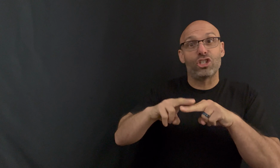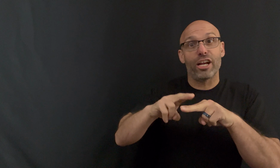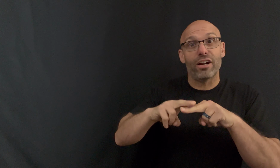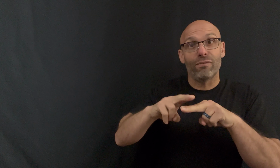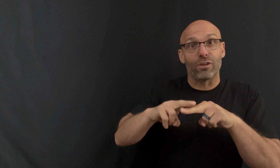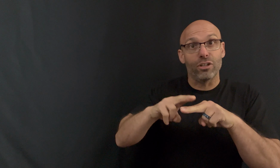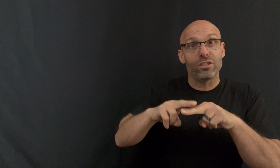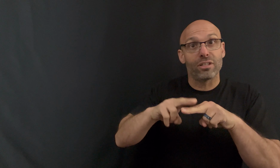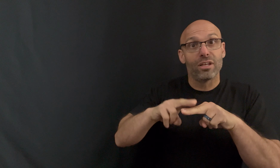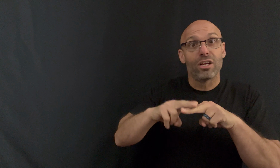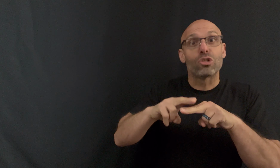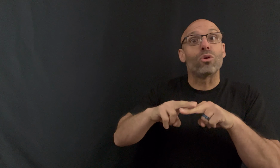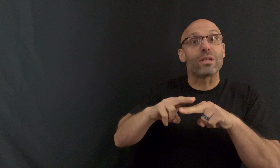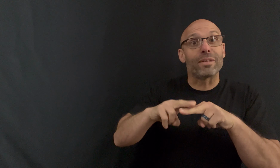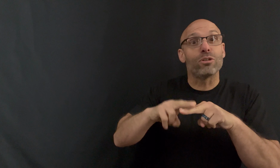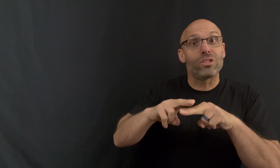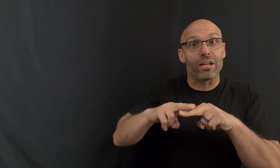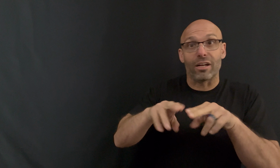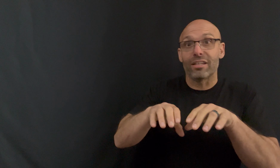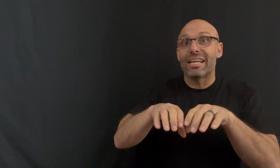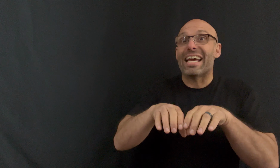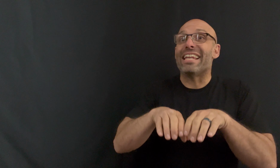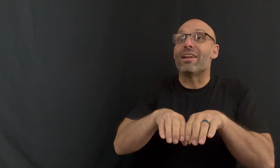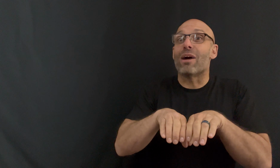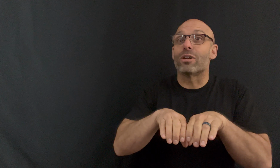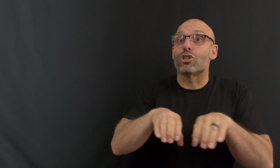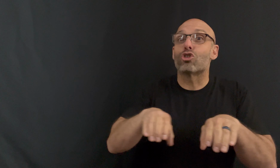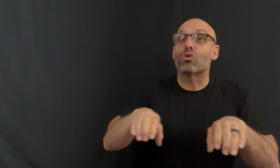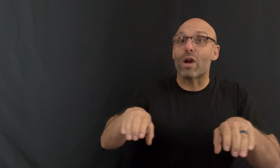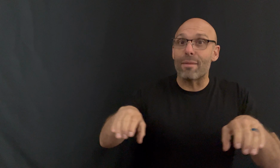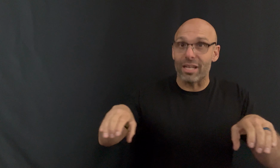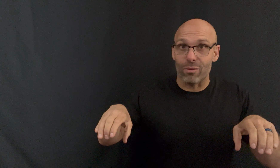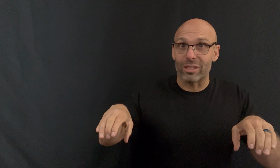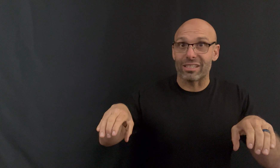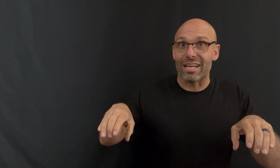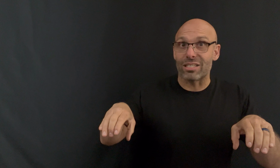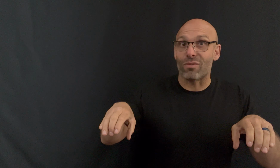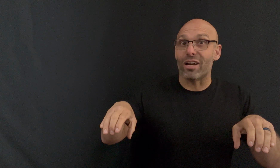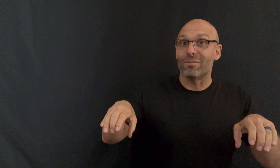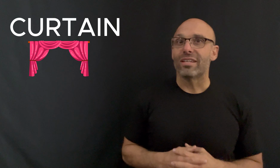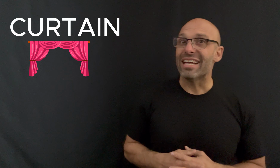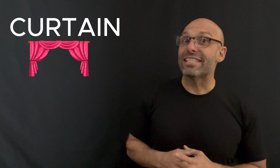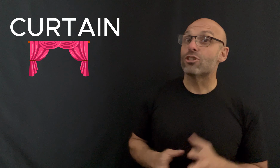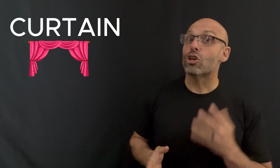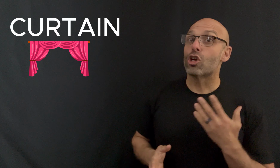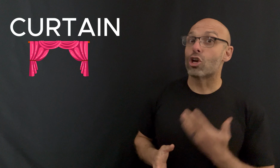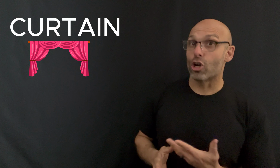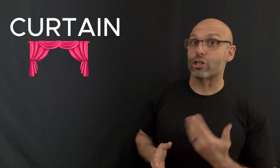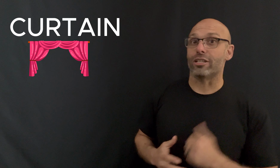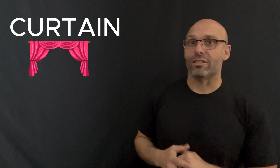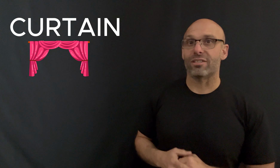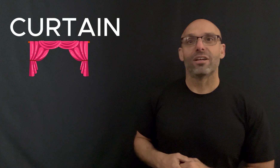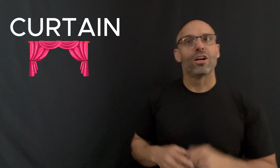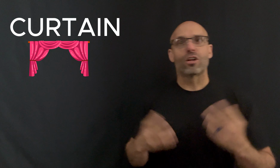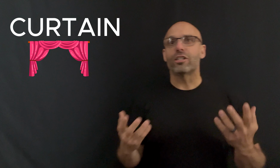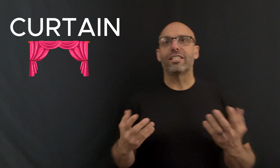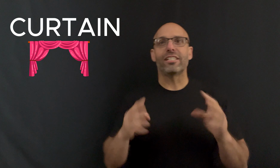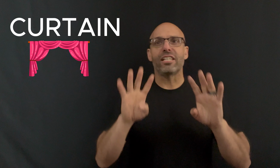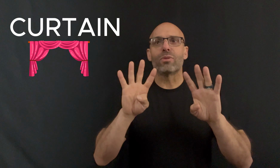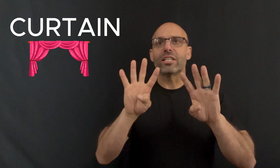chair first, so something you sit on, and then now we're describing it with the classifier. Next is curtains. Curtains is easy. We're gonna take